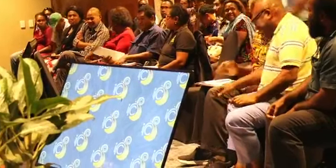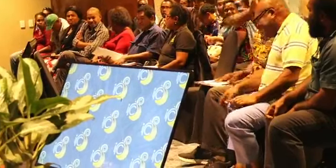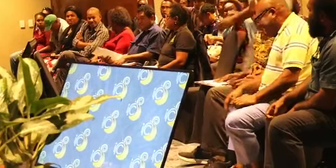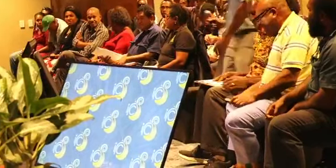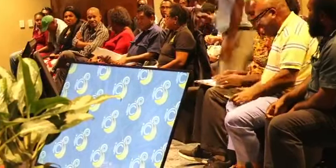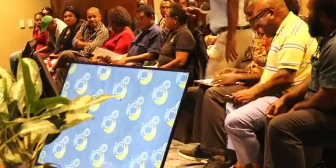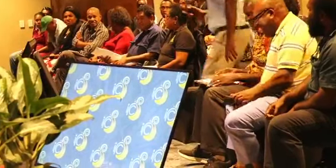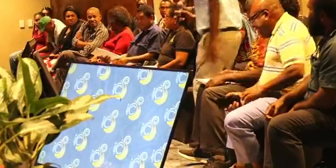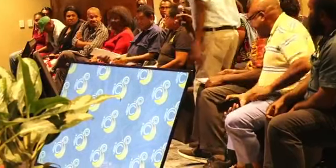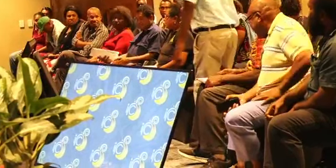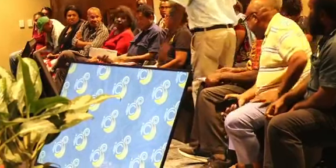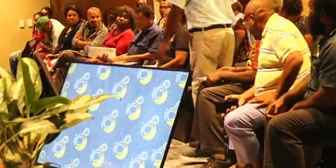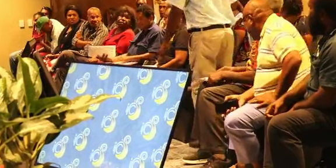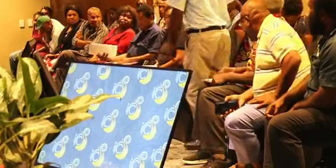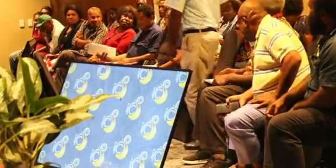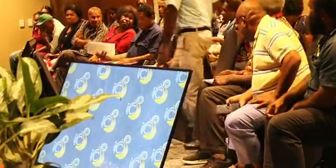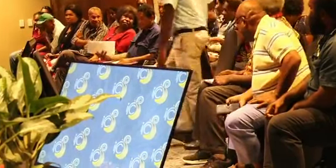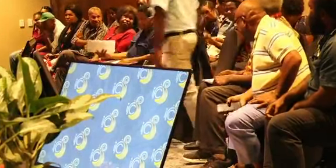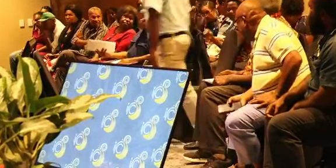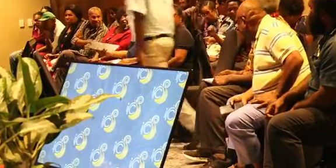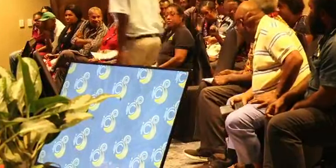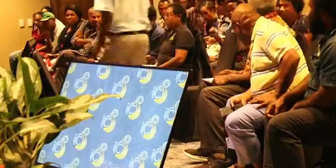Thank you.